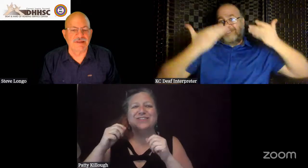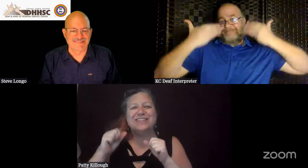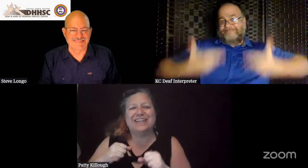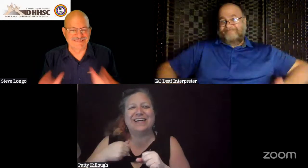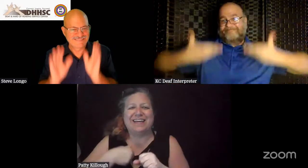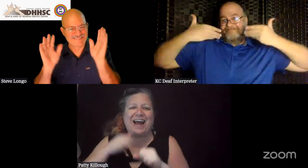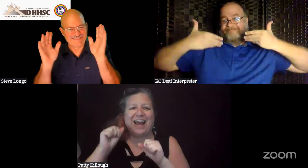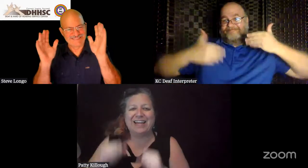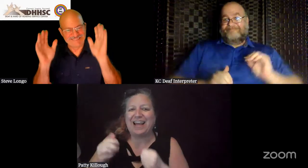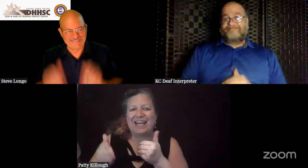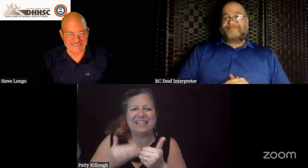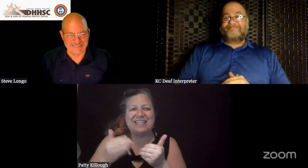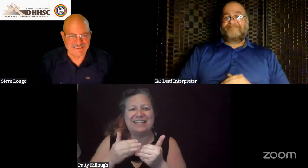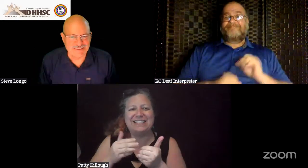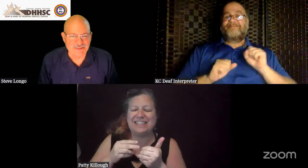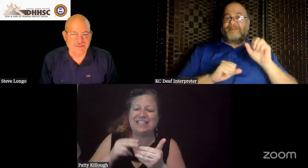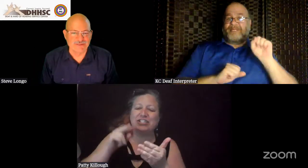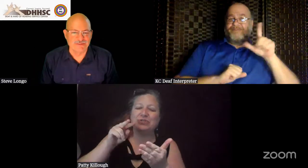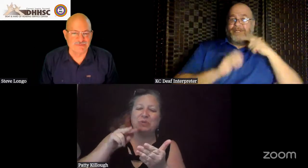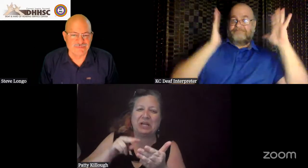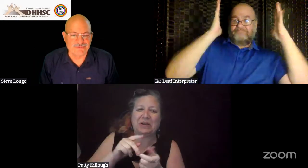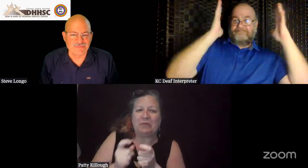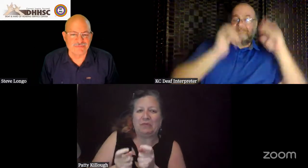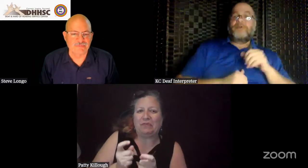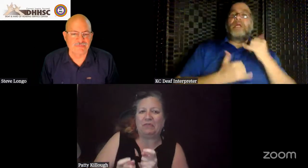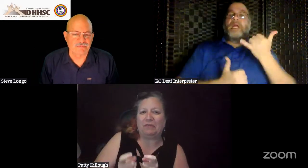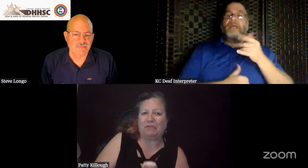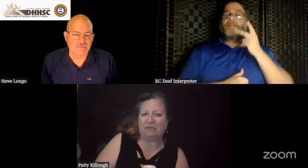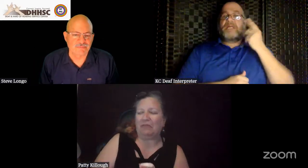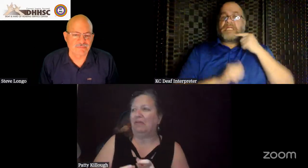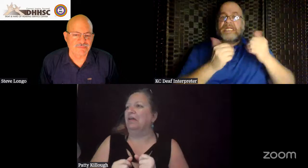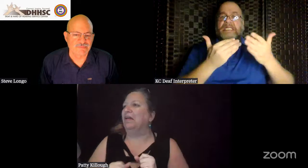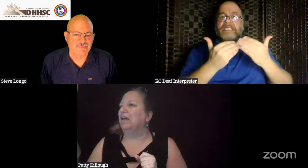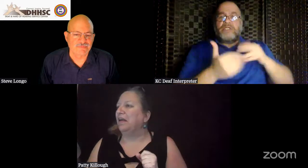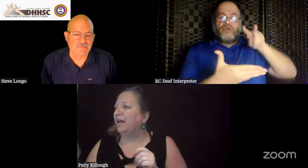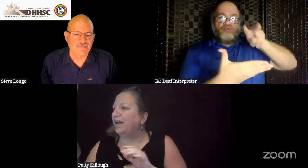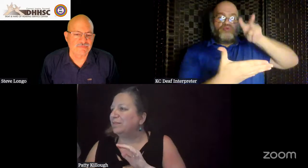and that service helped me as the secretary tremendously.